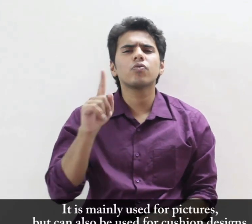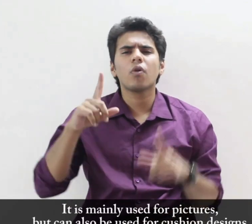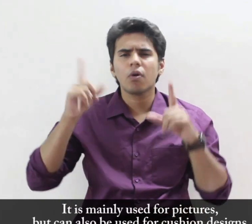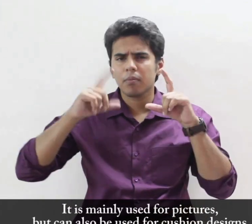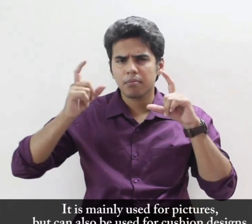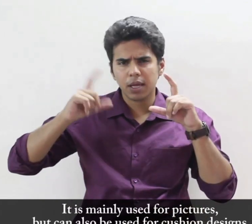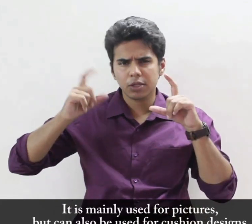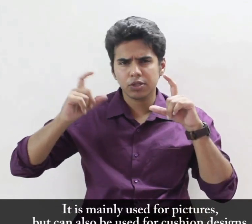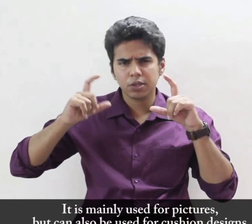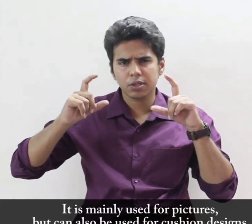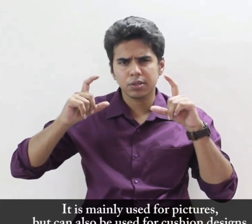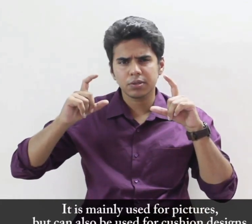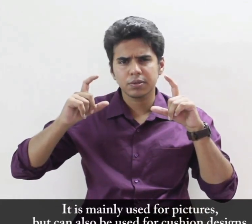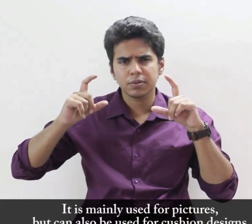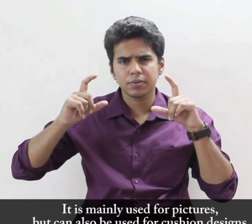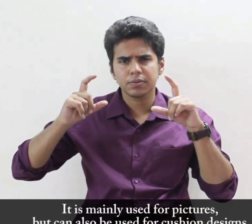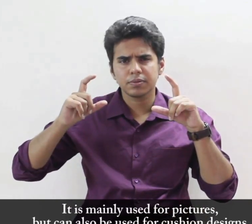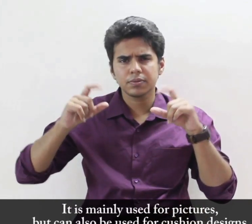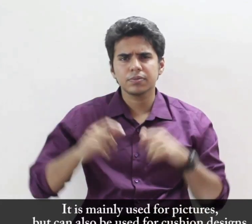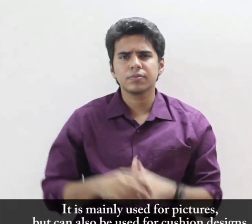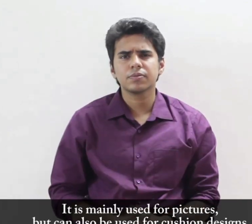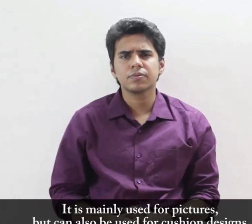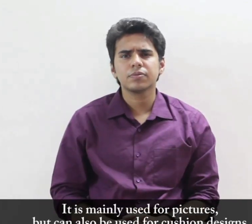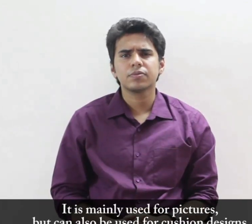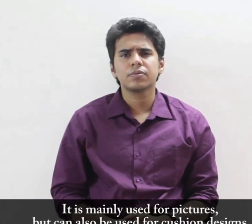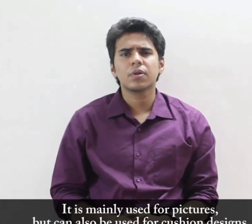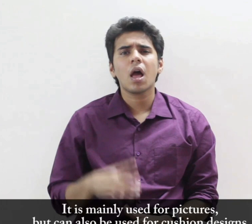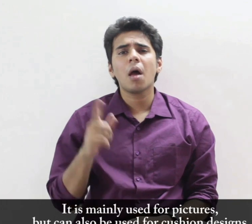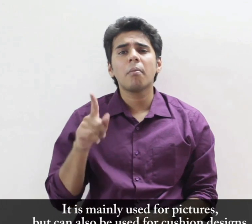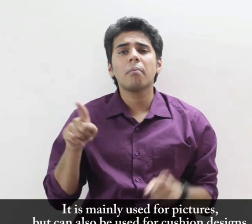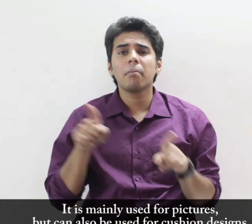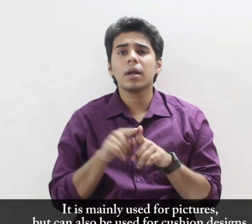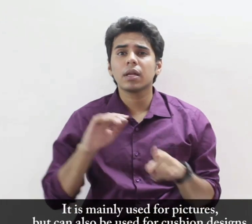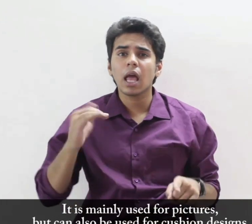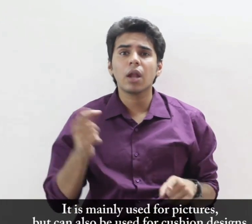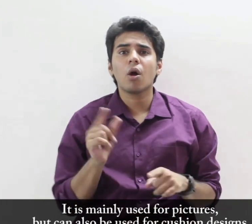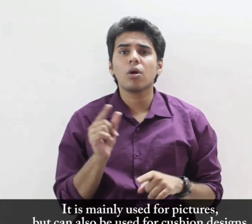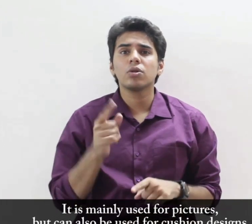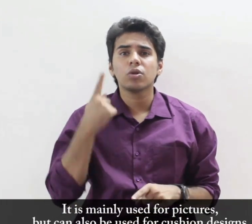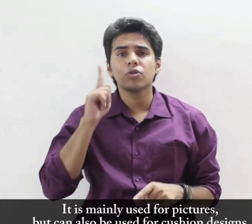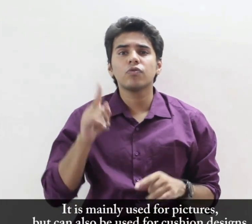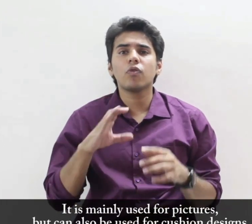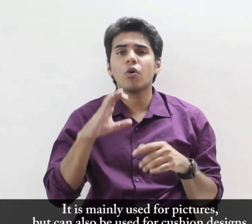It is mainly used for pictures but can also be used for cushion designs.